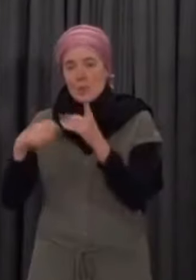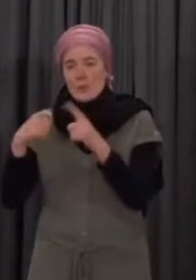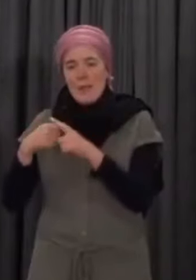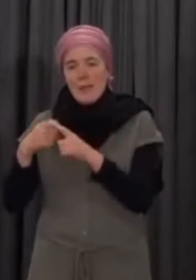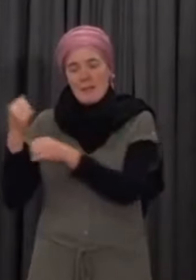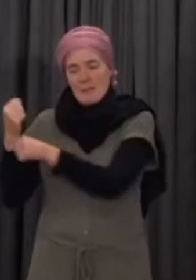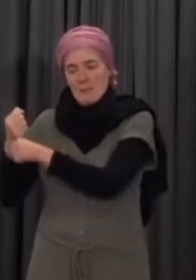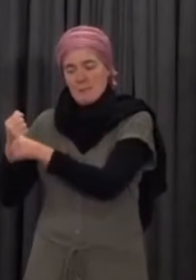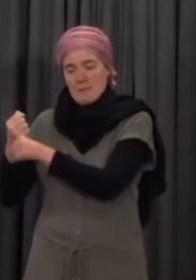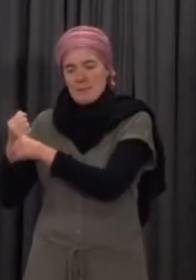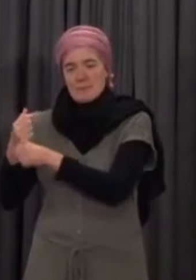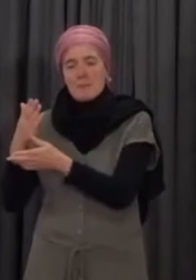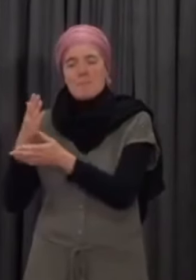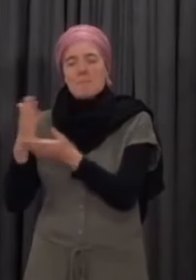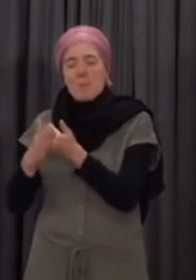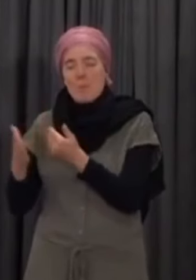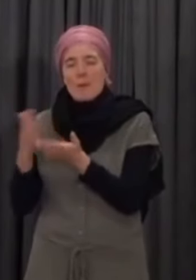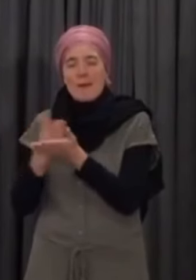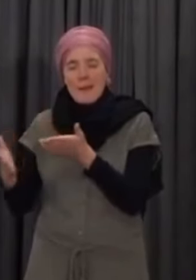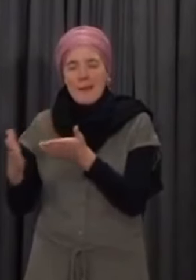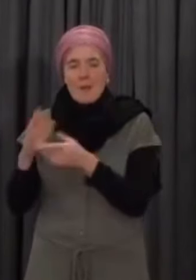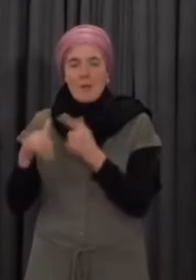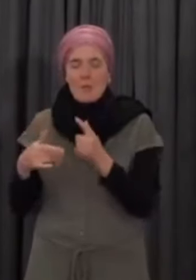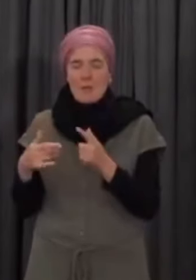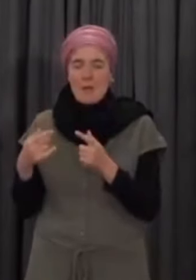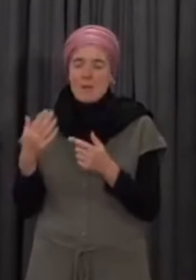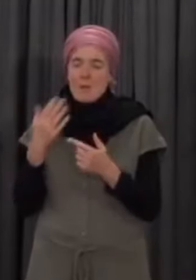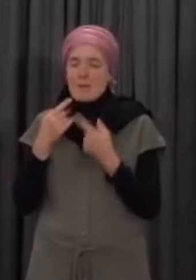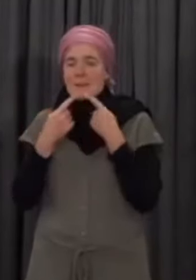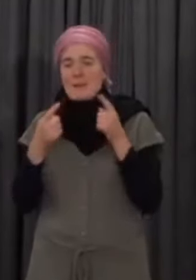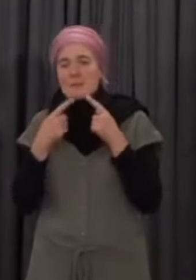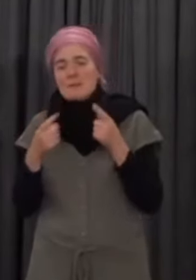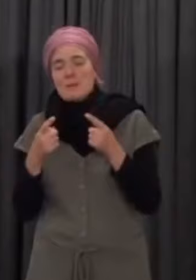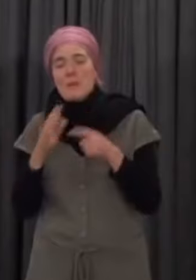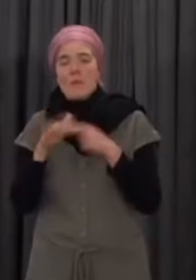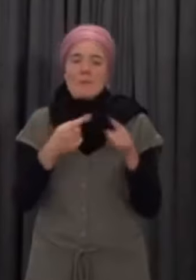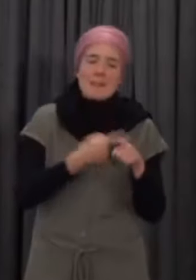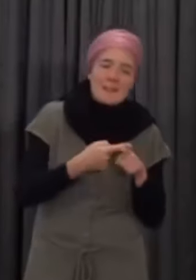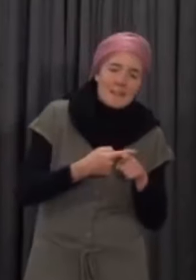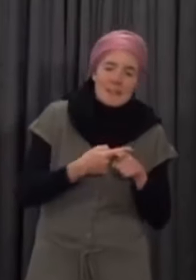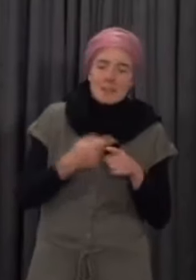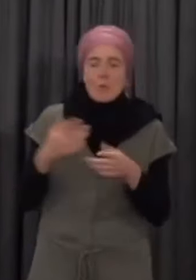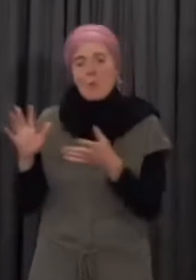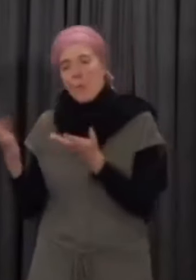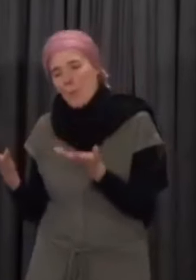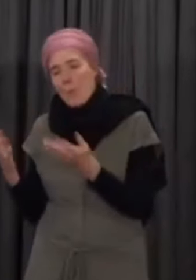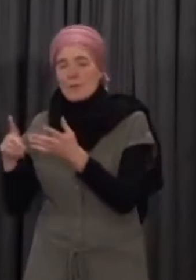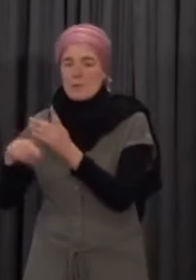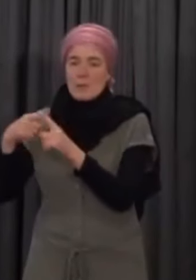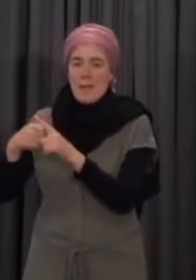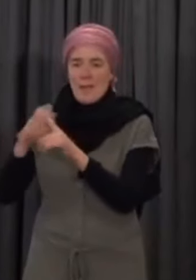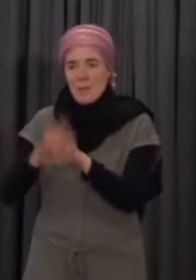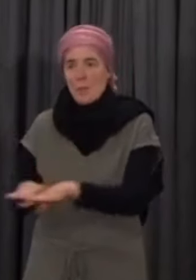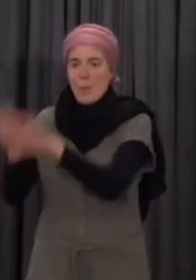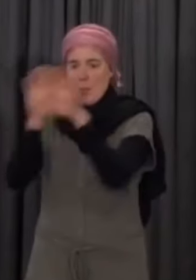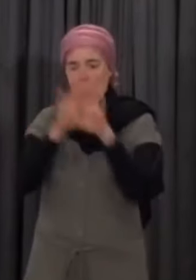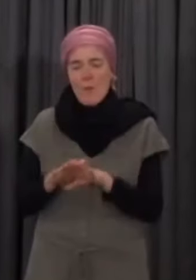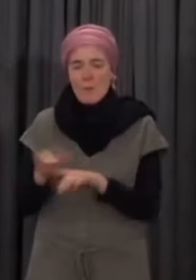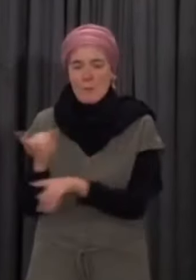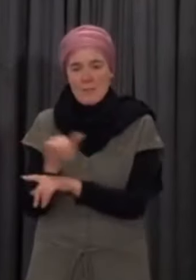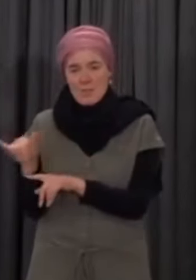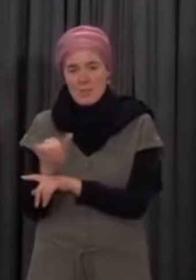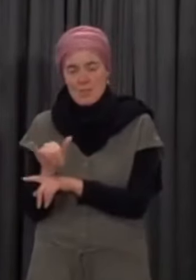England and when they are speaking for the UK, and I didn't think that was as clear as it could have been all the time